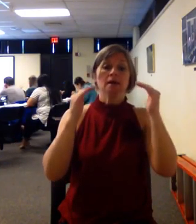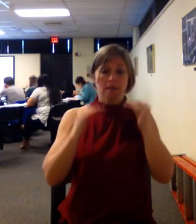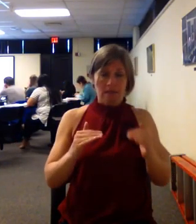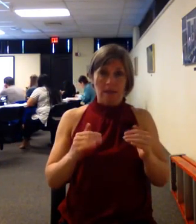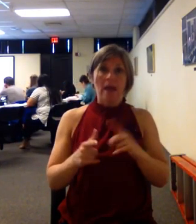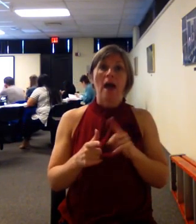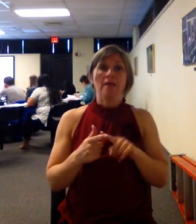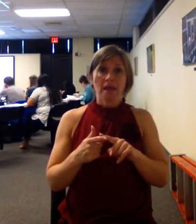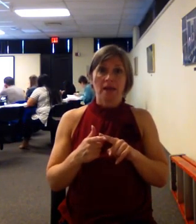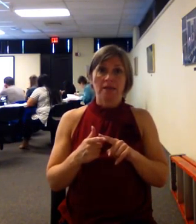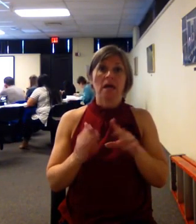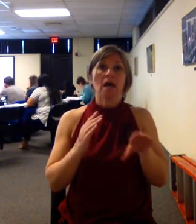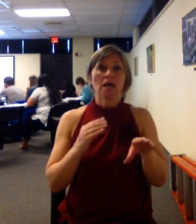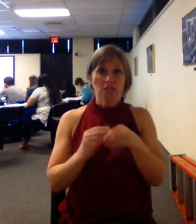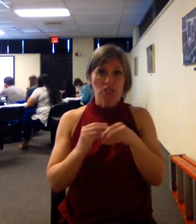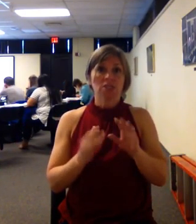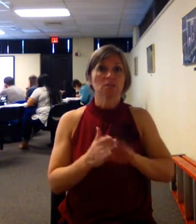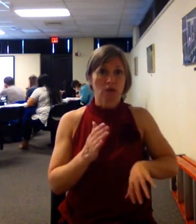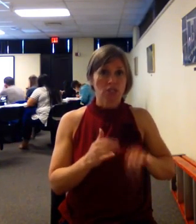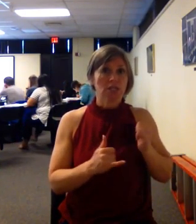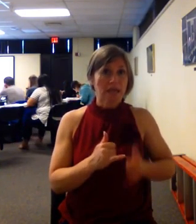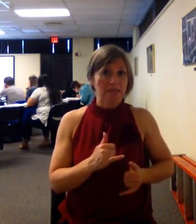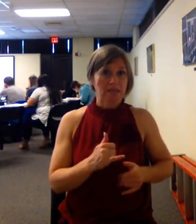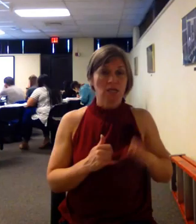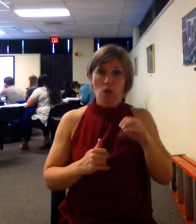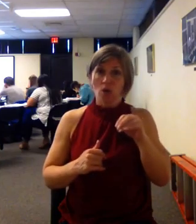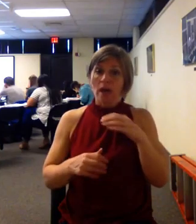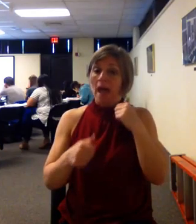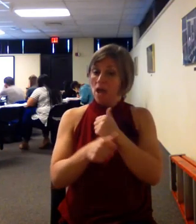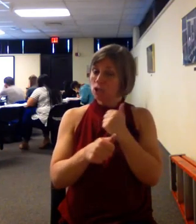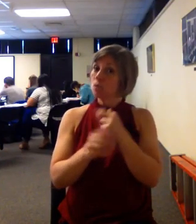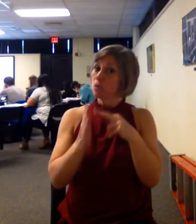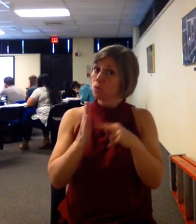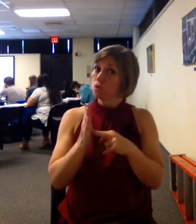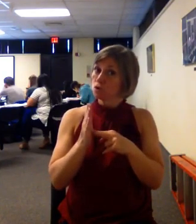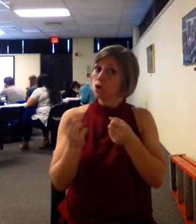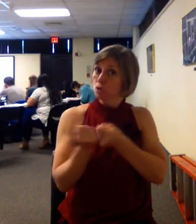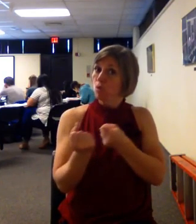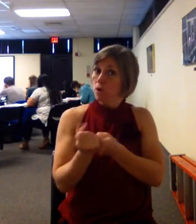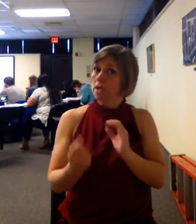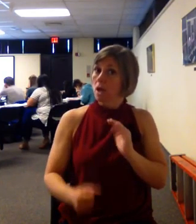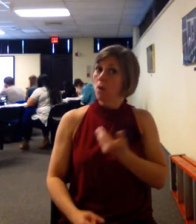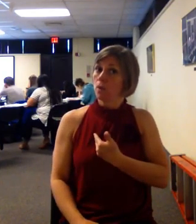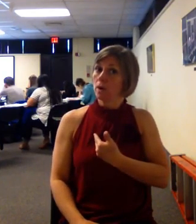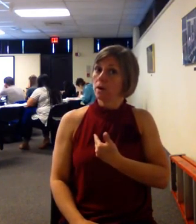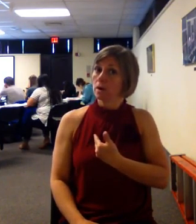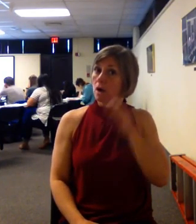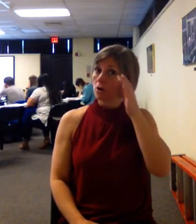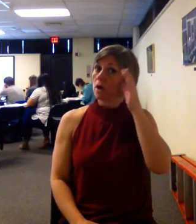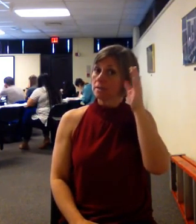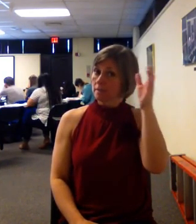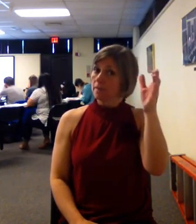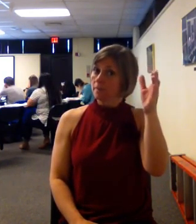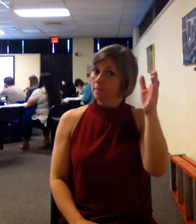your addition and subtraction last. So the rules of algebra are supporting our concepts, because